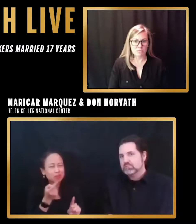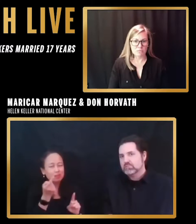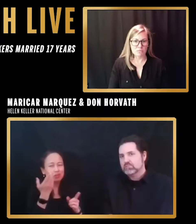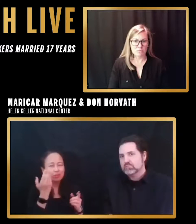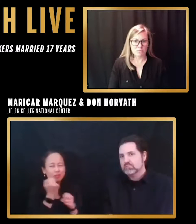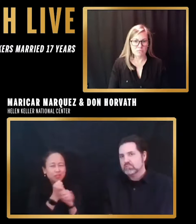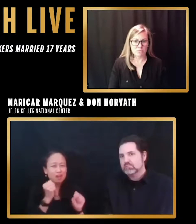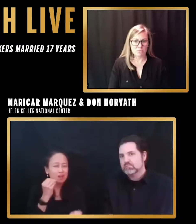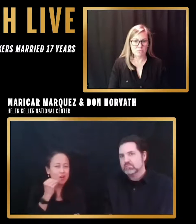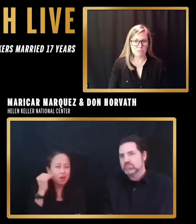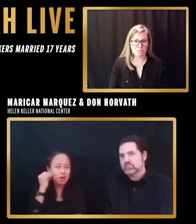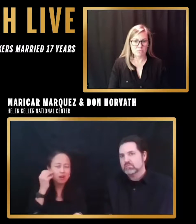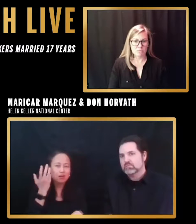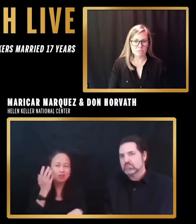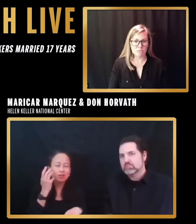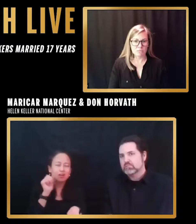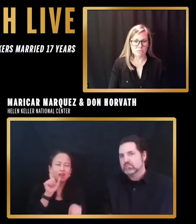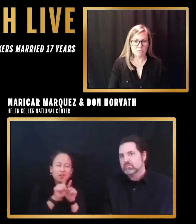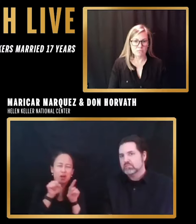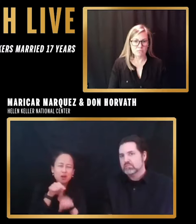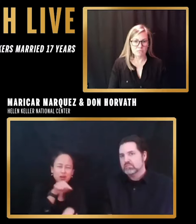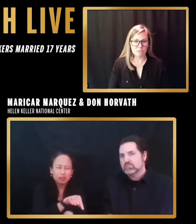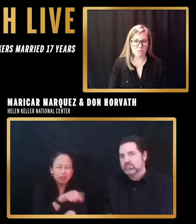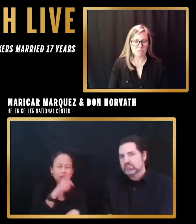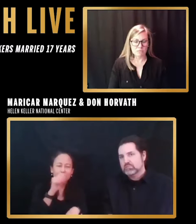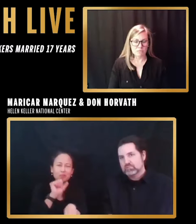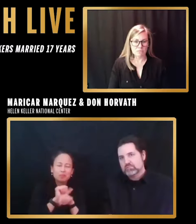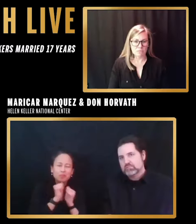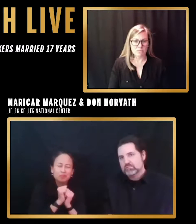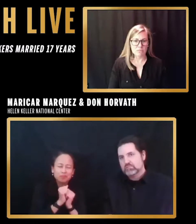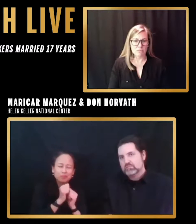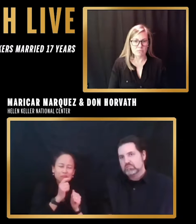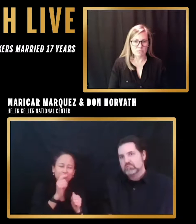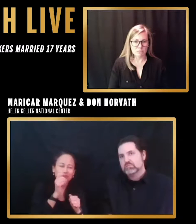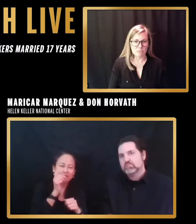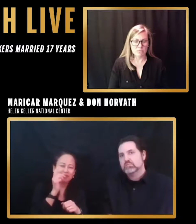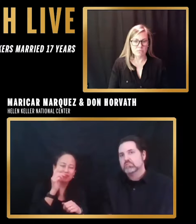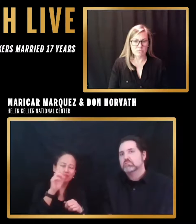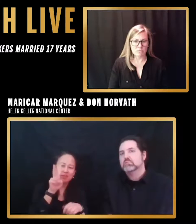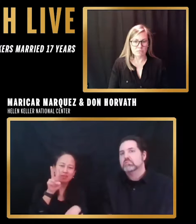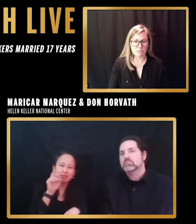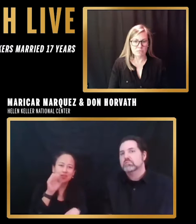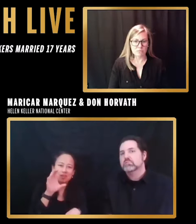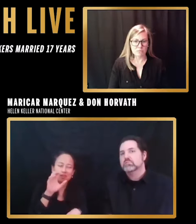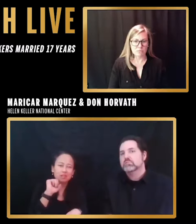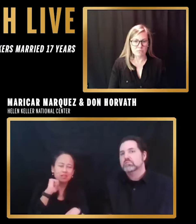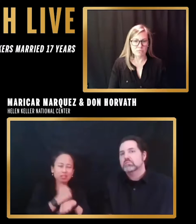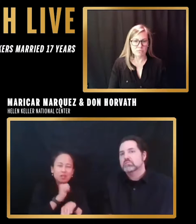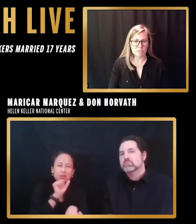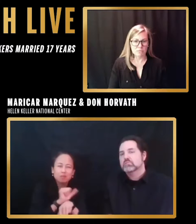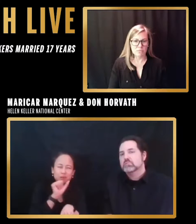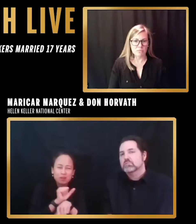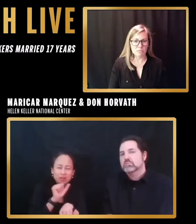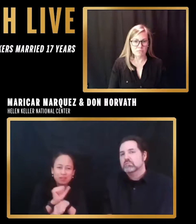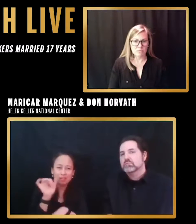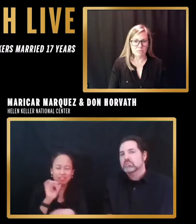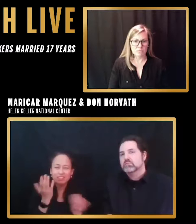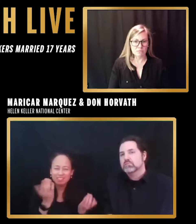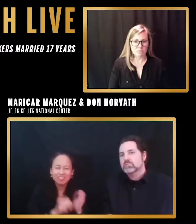vocational skills. And the ultimate goal for students is to be able to navigate their homes